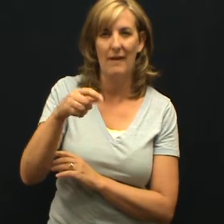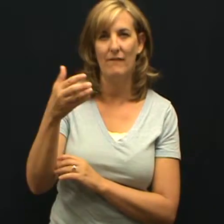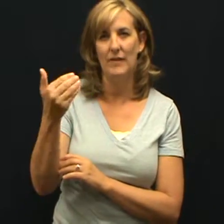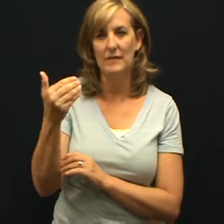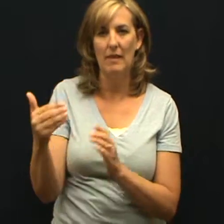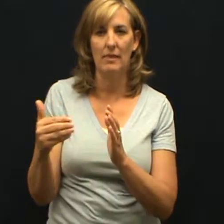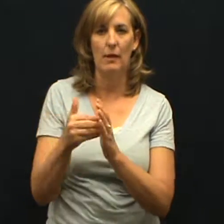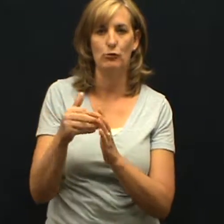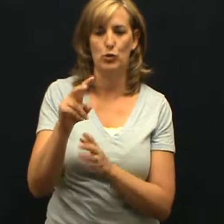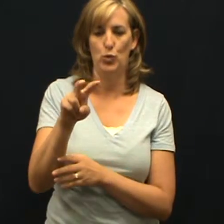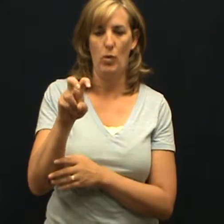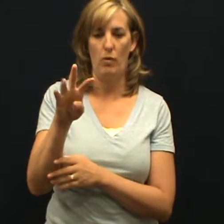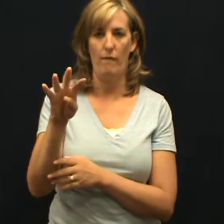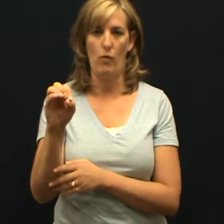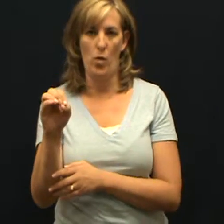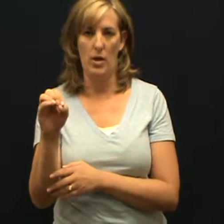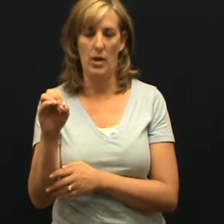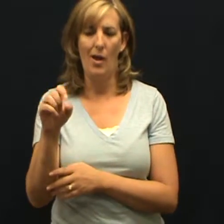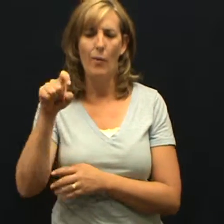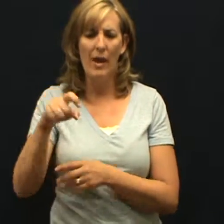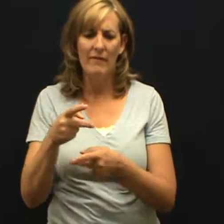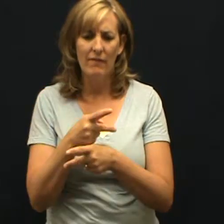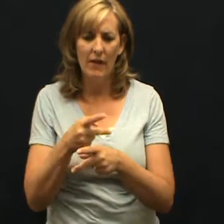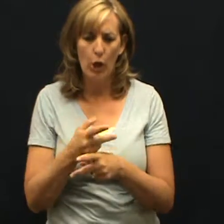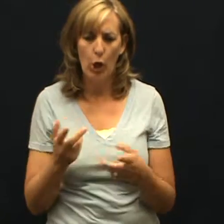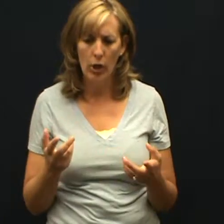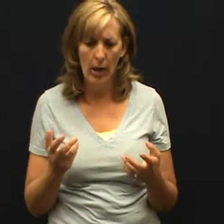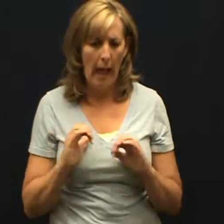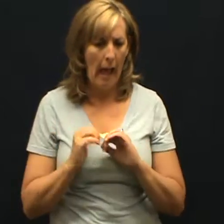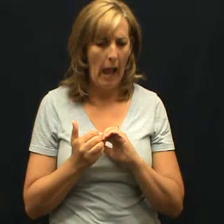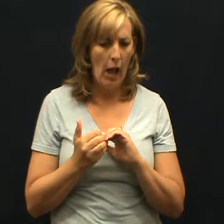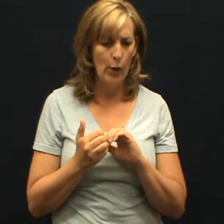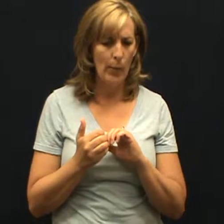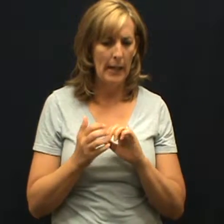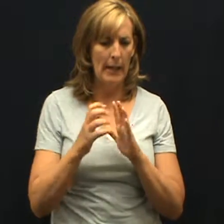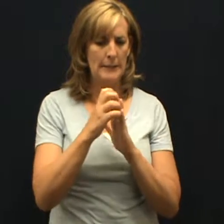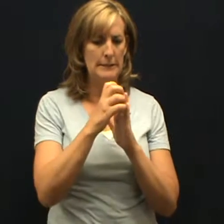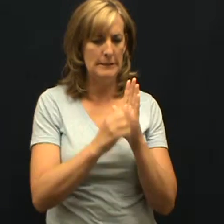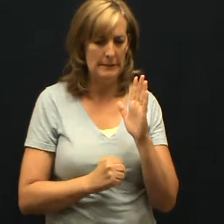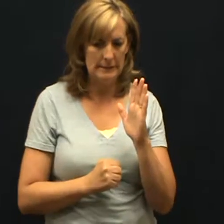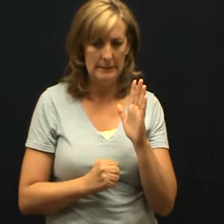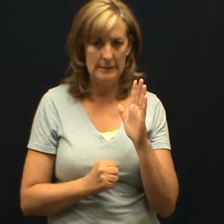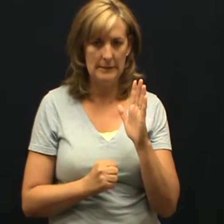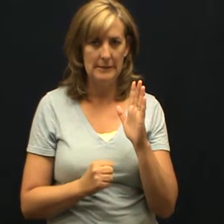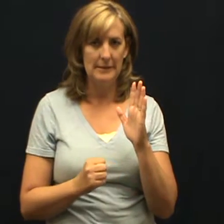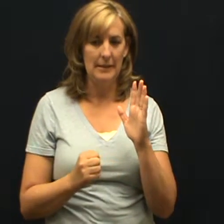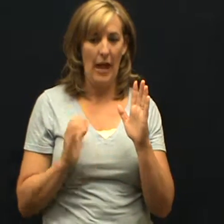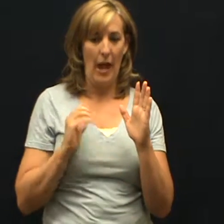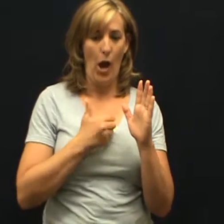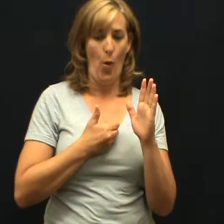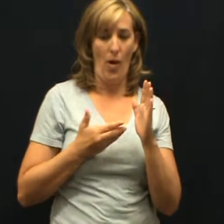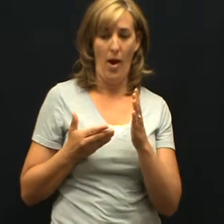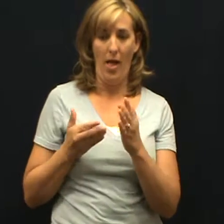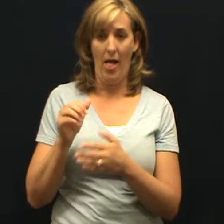$17,240, we have to figure out how to get it there. So if our allowance was $15,000, we need an adjustment for